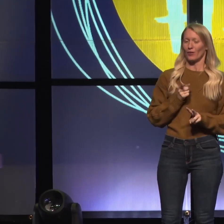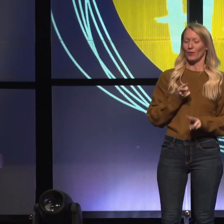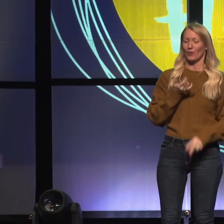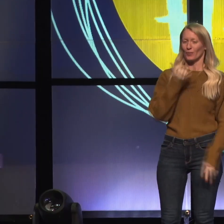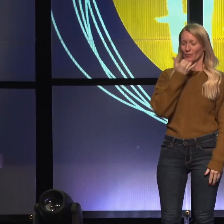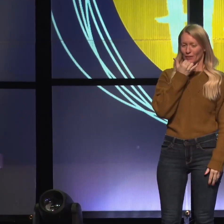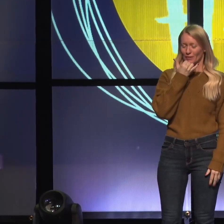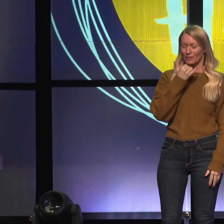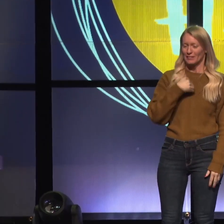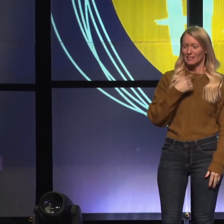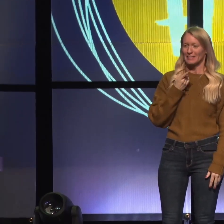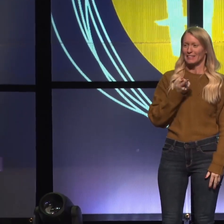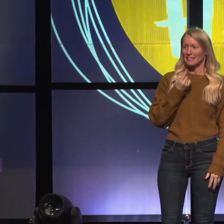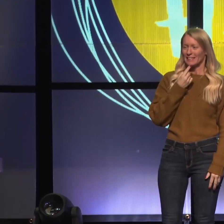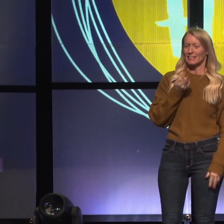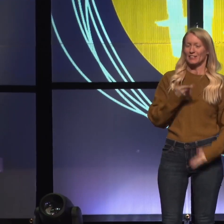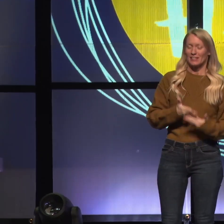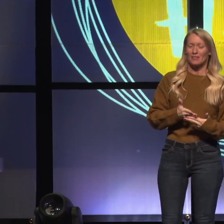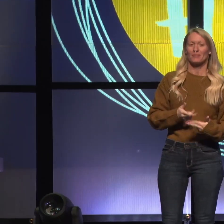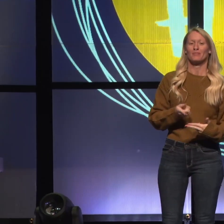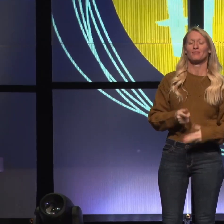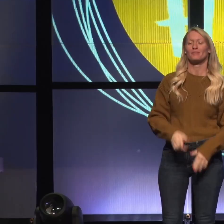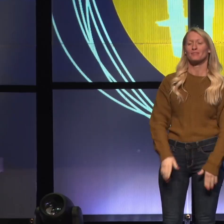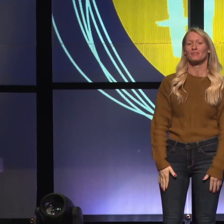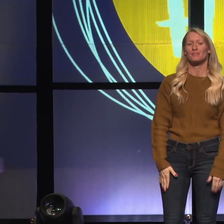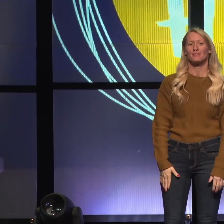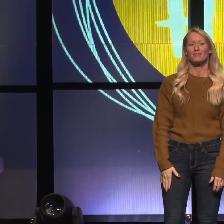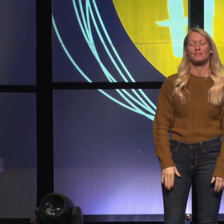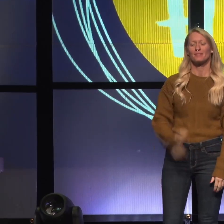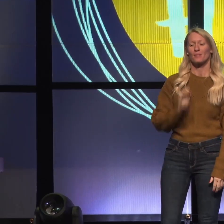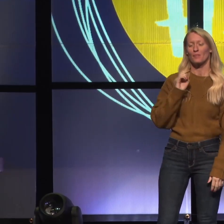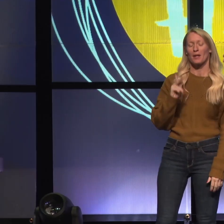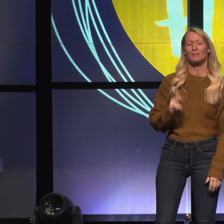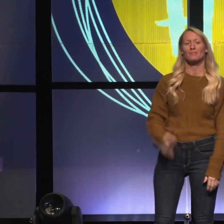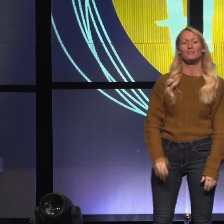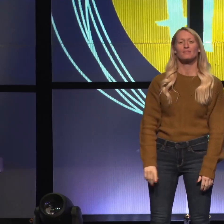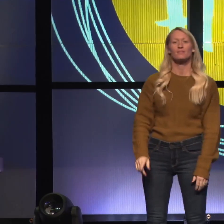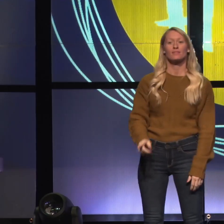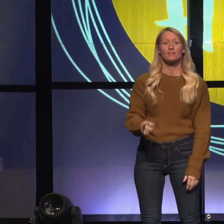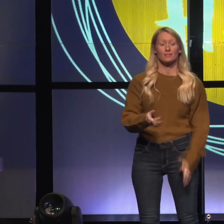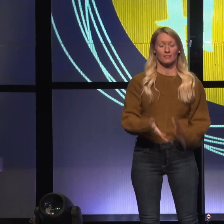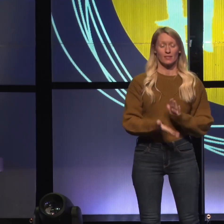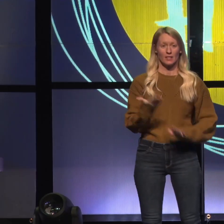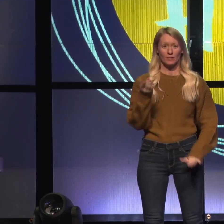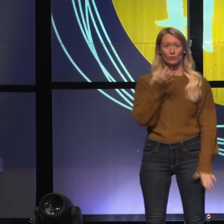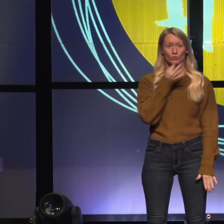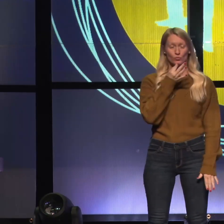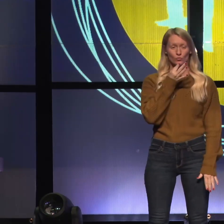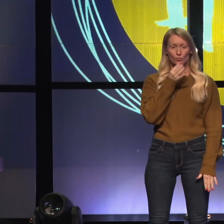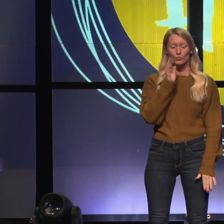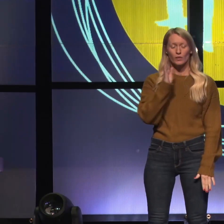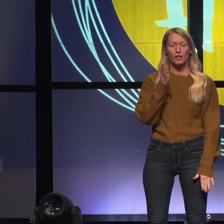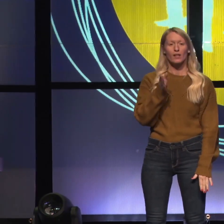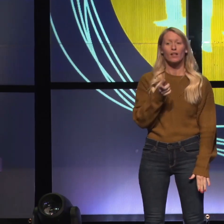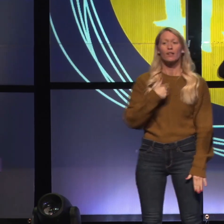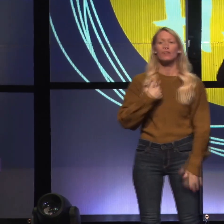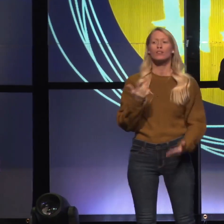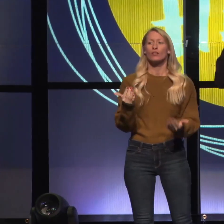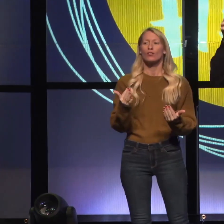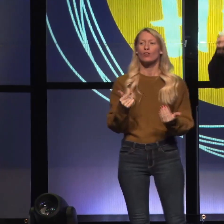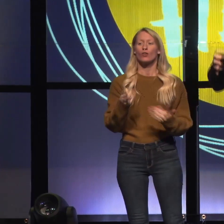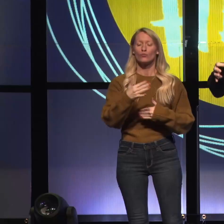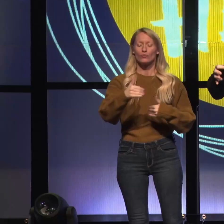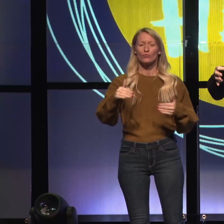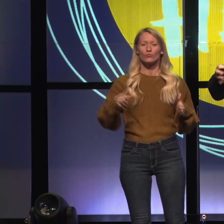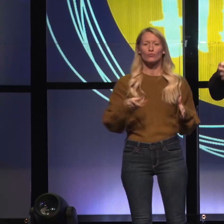I'm gonna mess this up, right? Okay, we're gonna get you out of here in just a moment. We're going to call a room host forward. We're going to